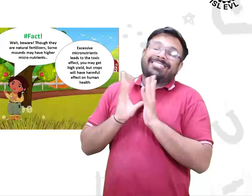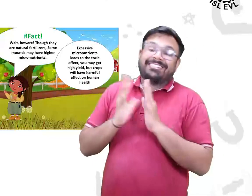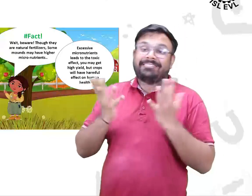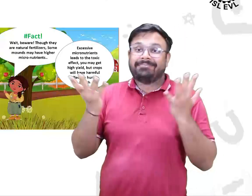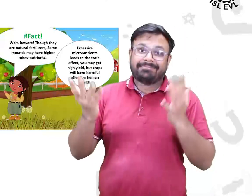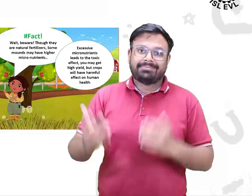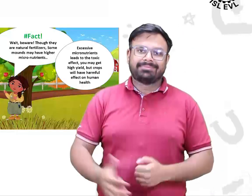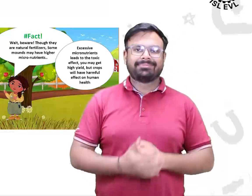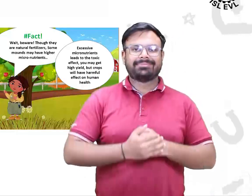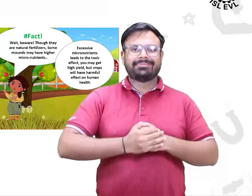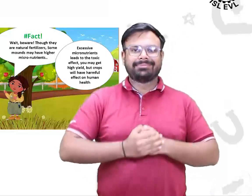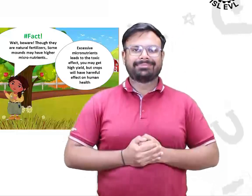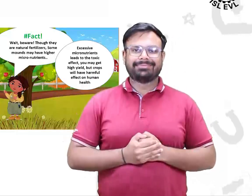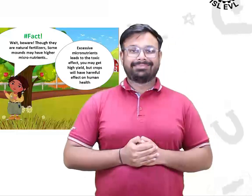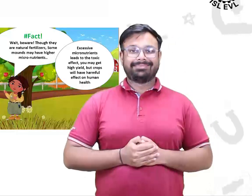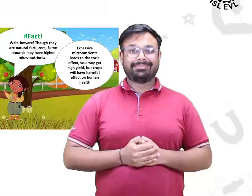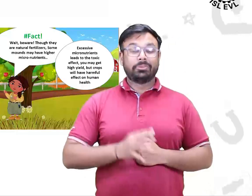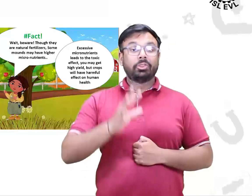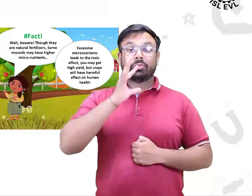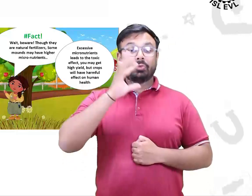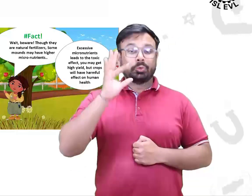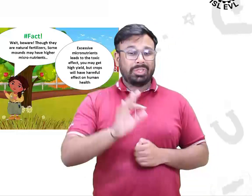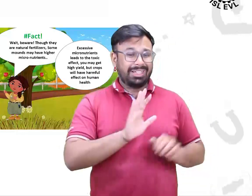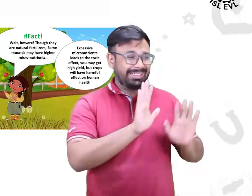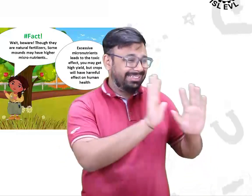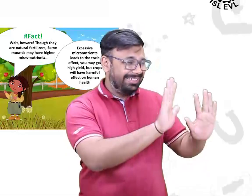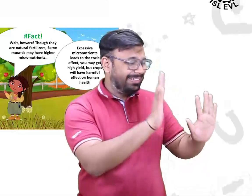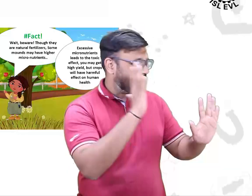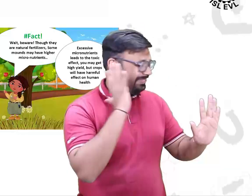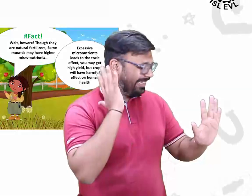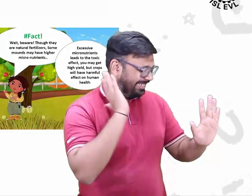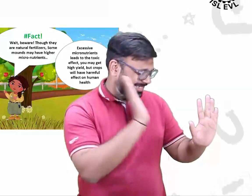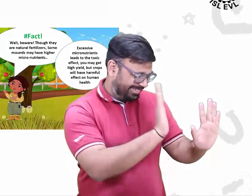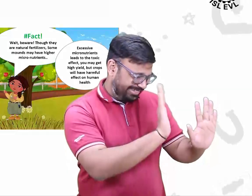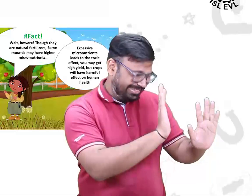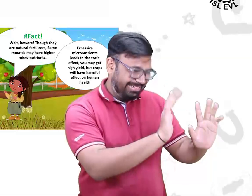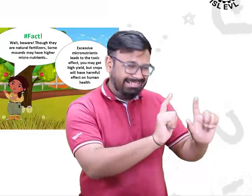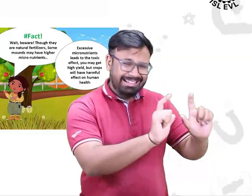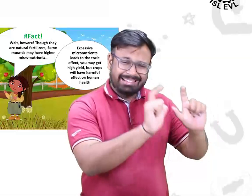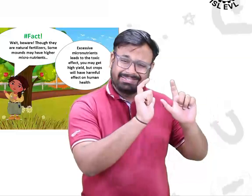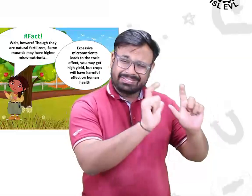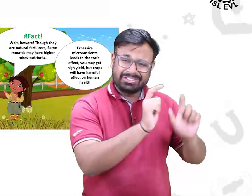Wow, I can earn a lot.